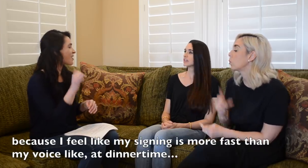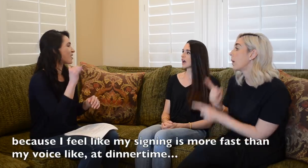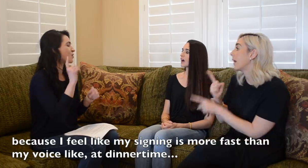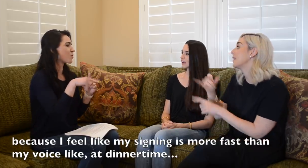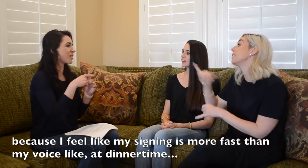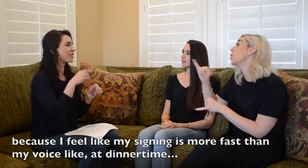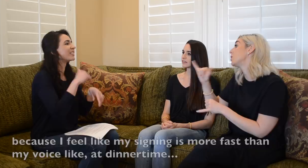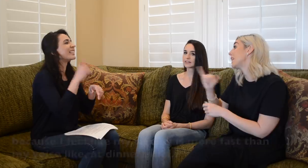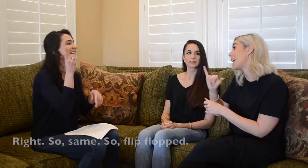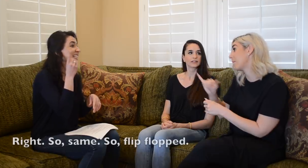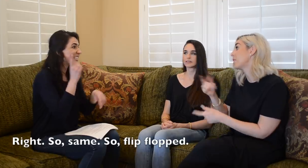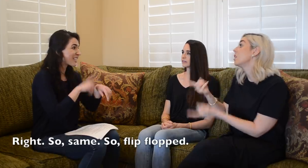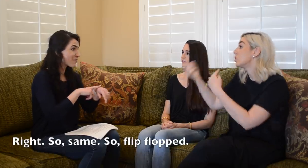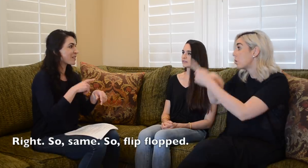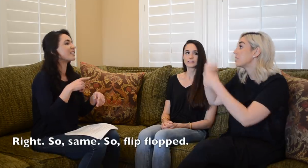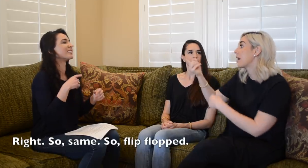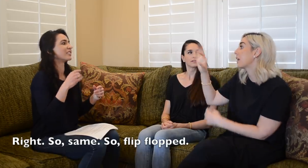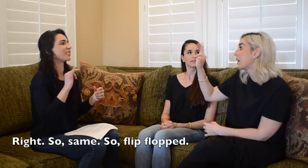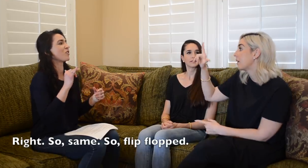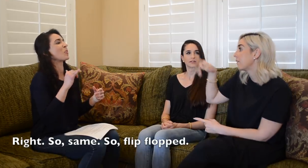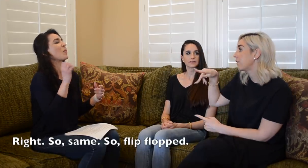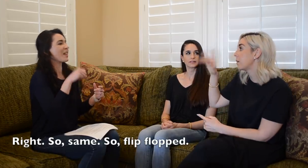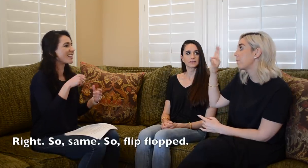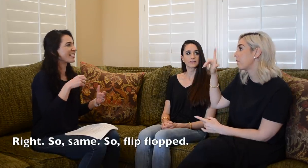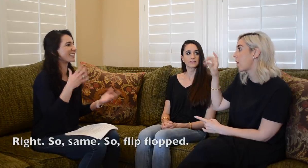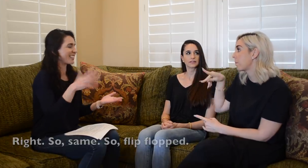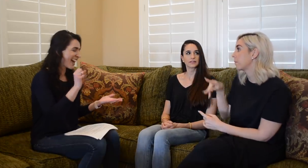Yeah. Right, so same. So it's like flip-flop.